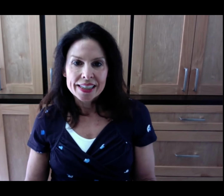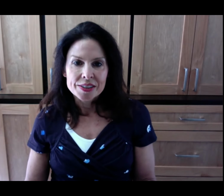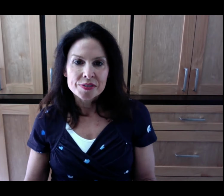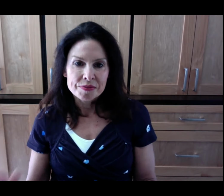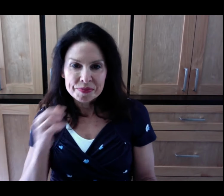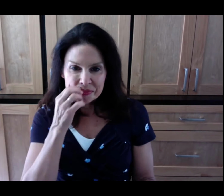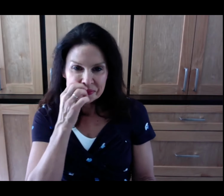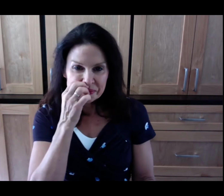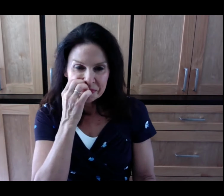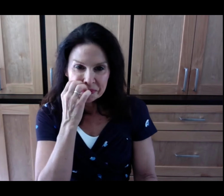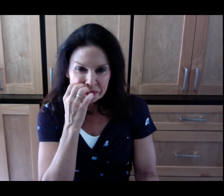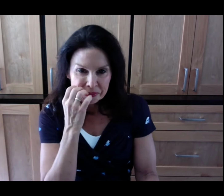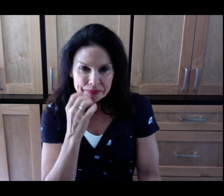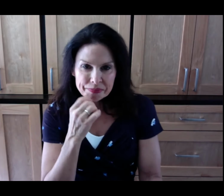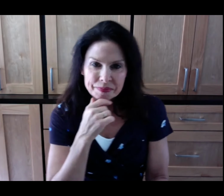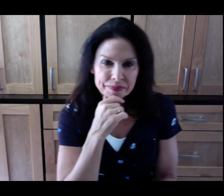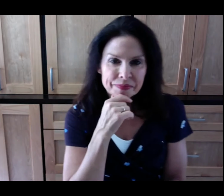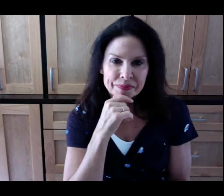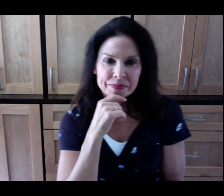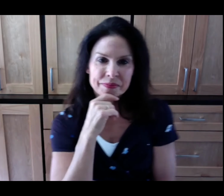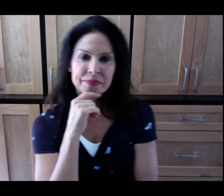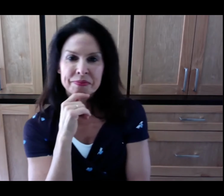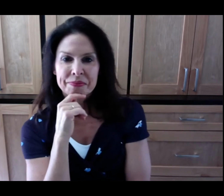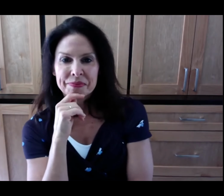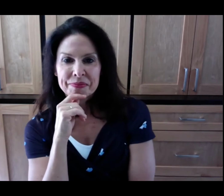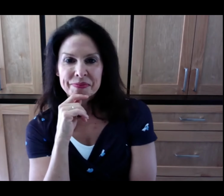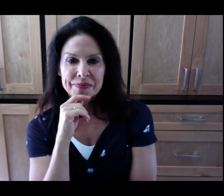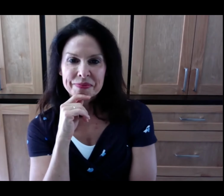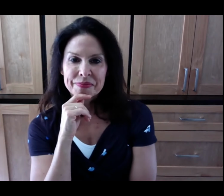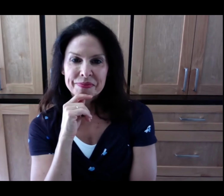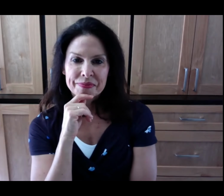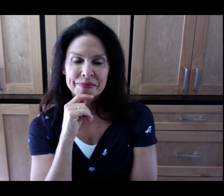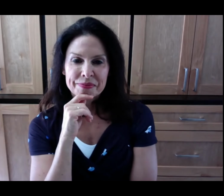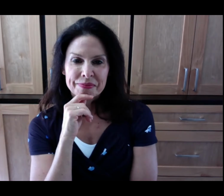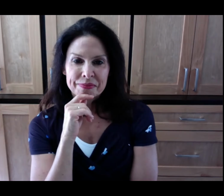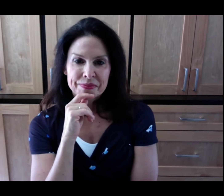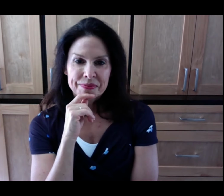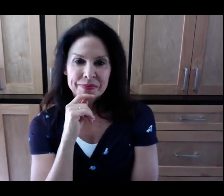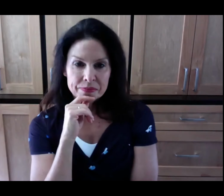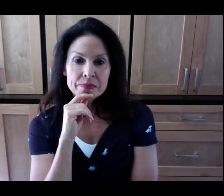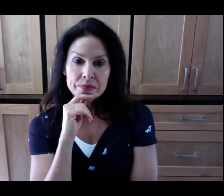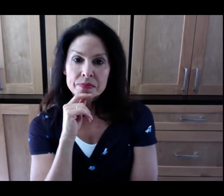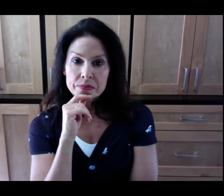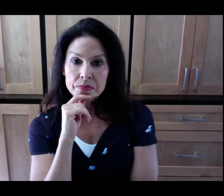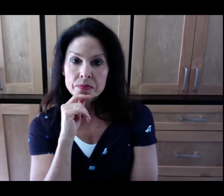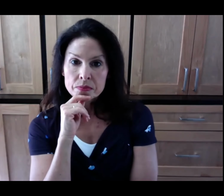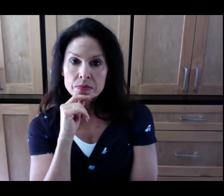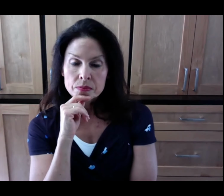approach for things? Because, it seems like it's a lot of tech online stuff, and I prefer